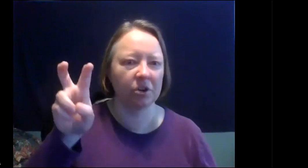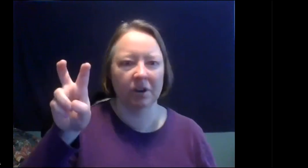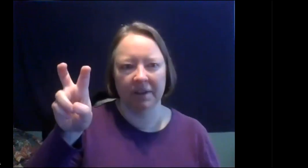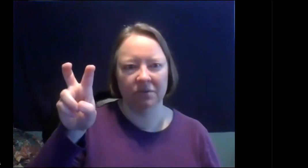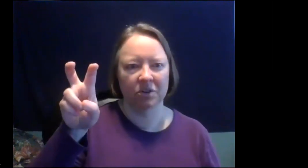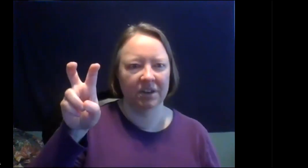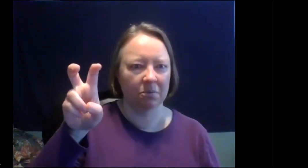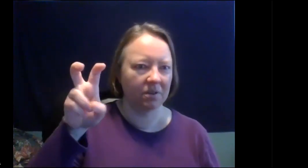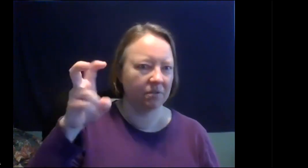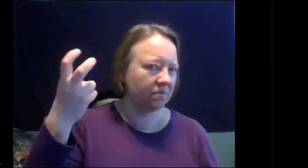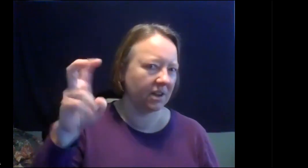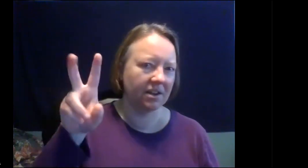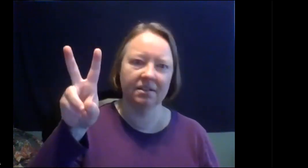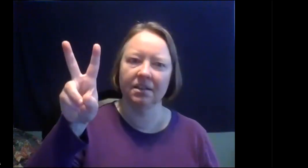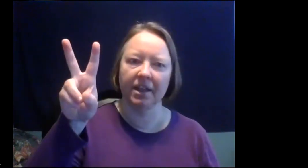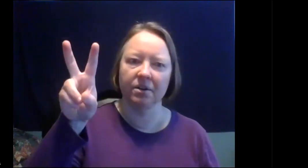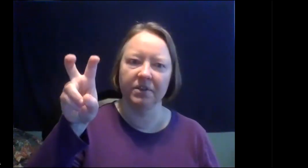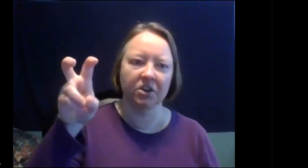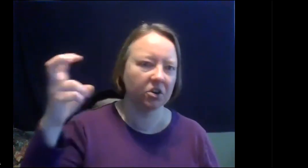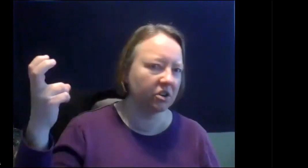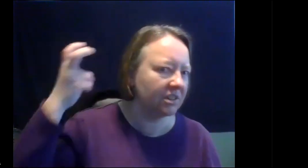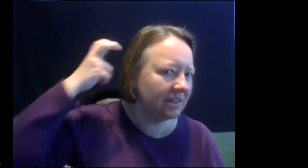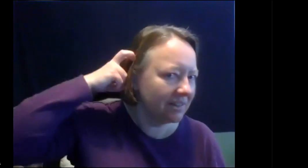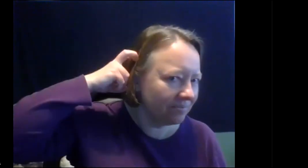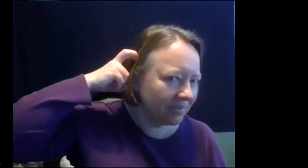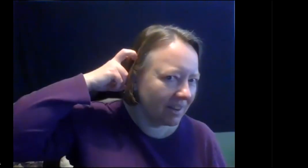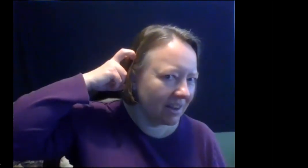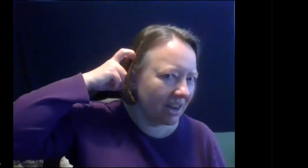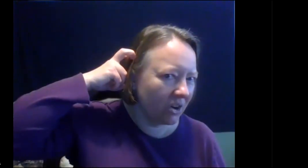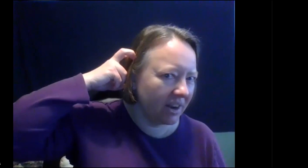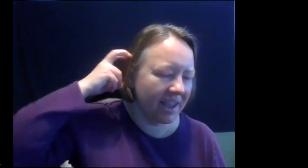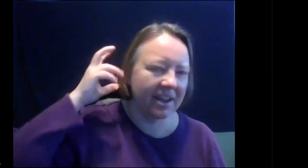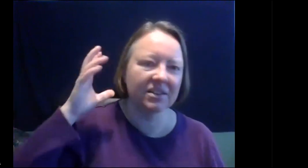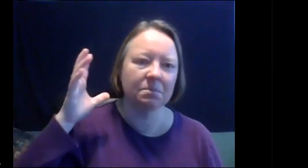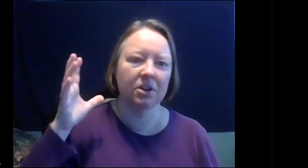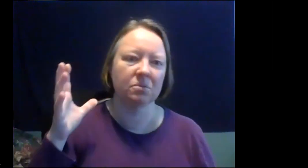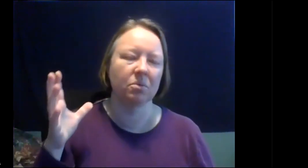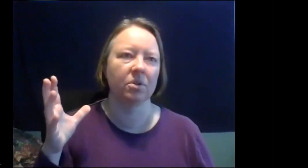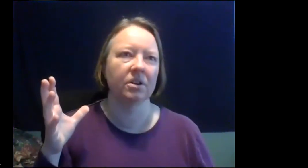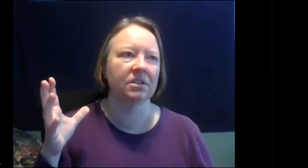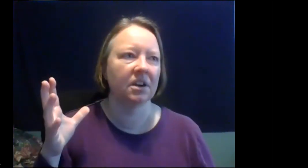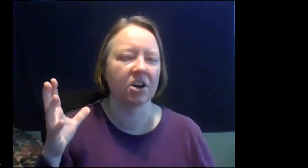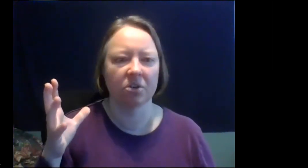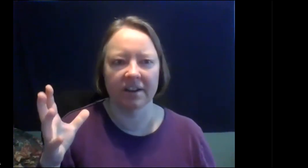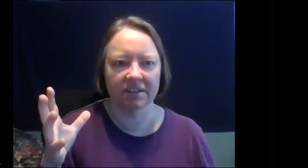cochlear implants, for example, with the letter V curled, and that is much more